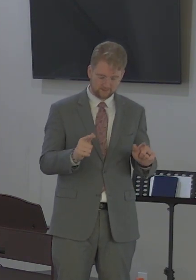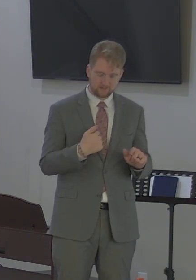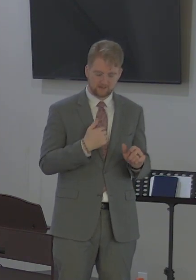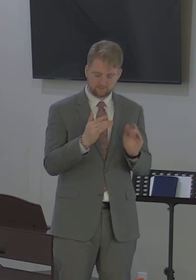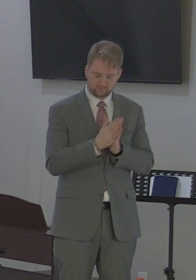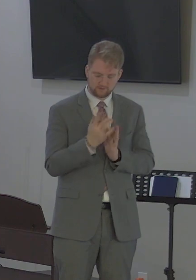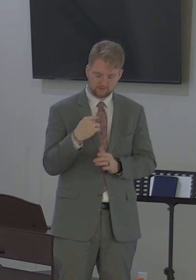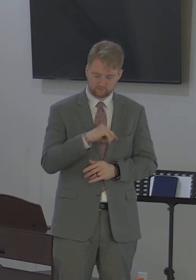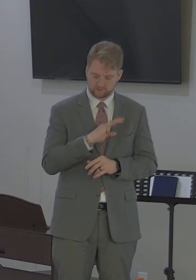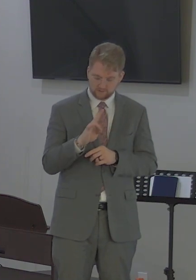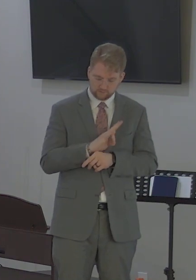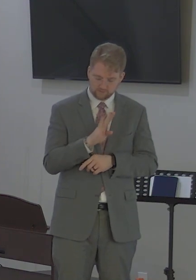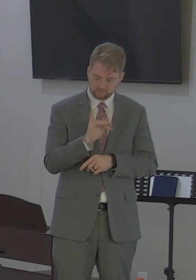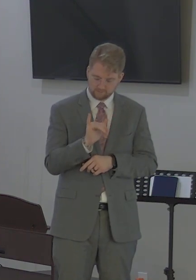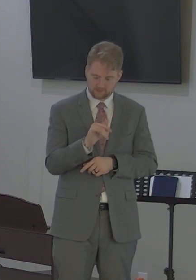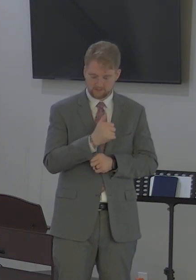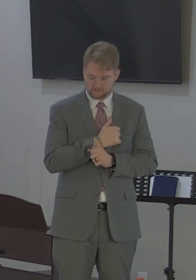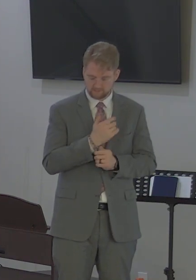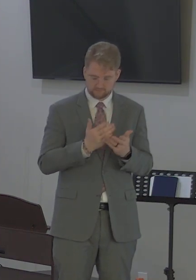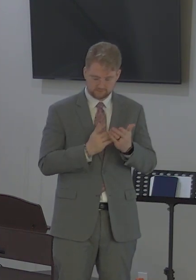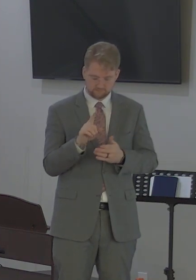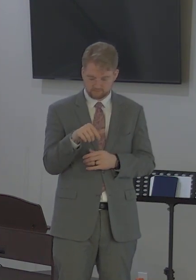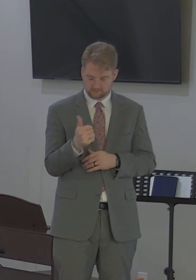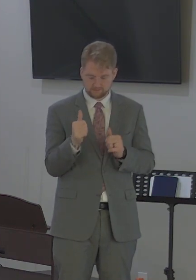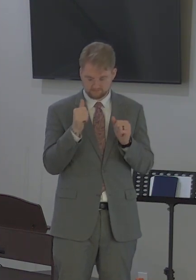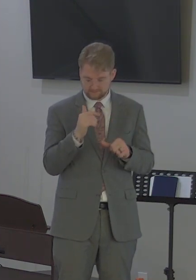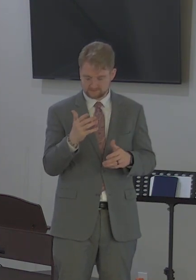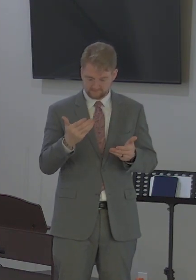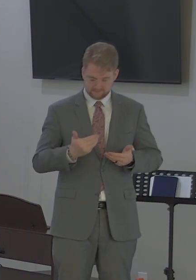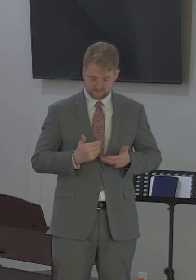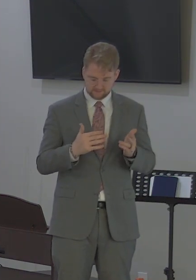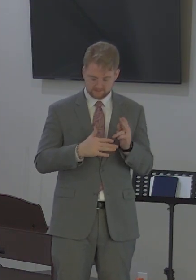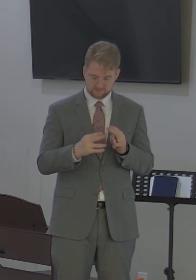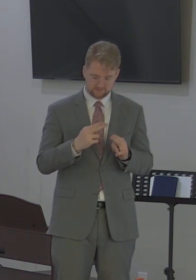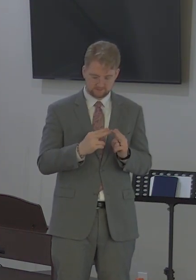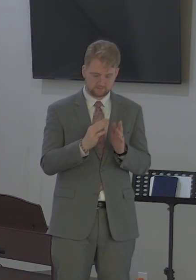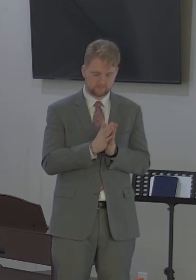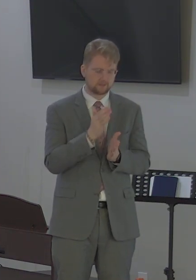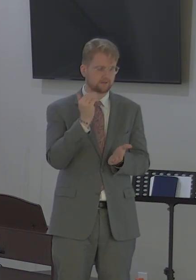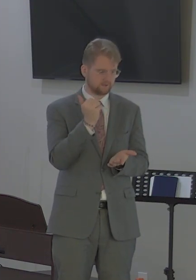by love to serve one another. Father, you bless the invitation, please. We ask it in Jesus Christ's name. Amen.